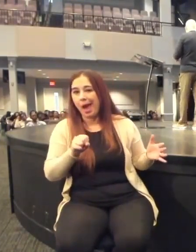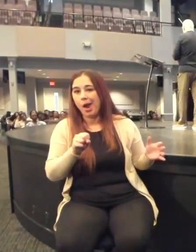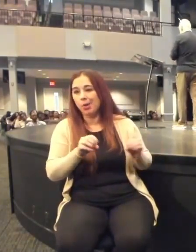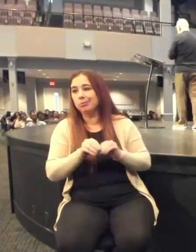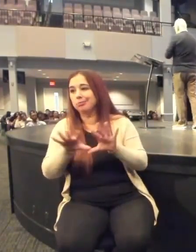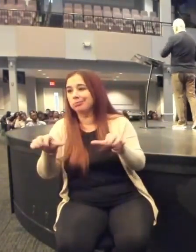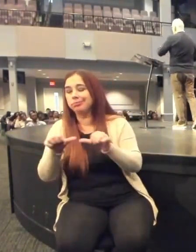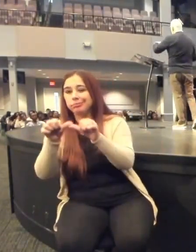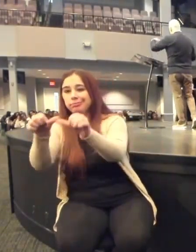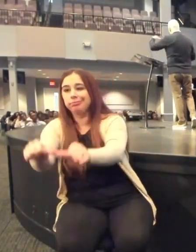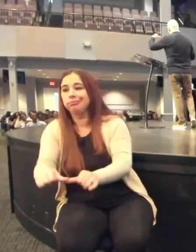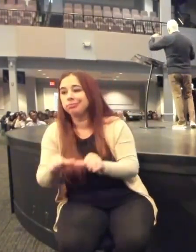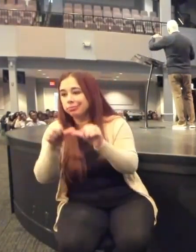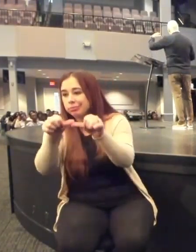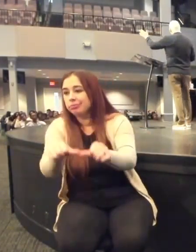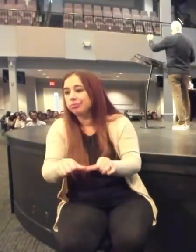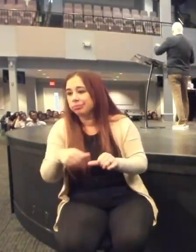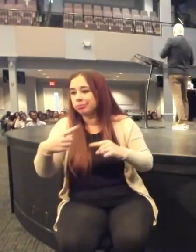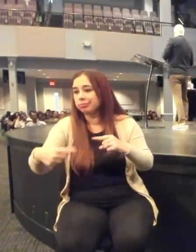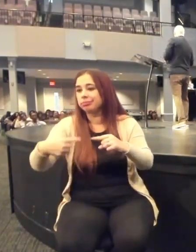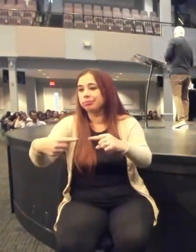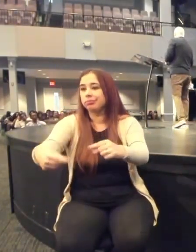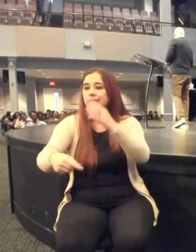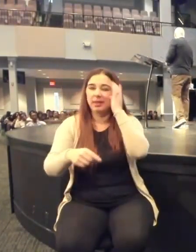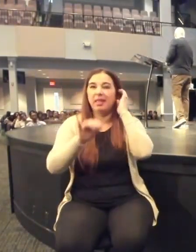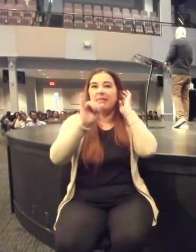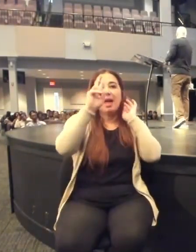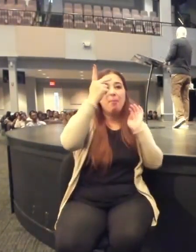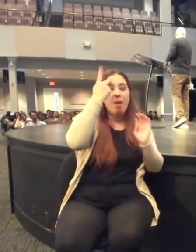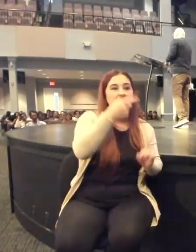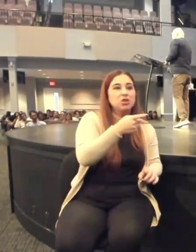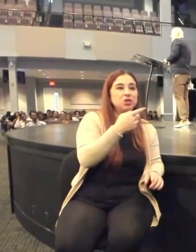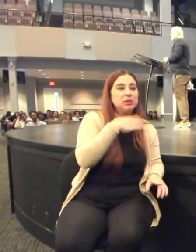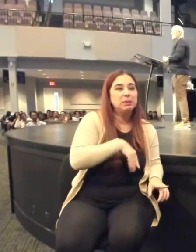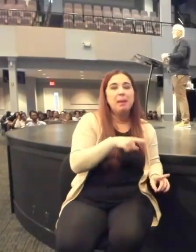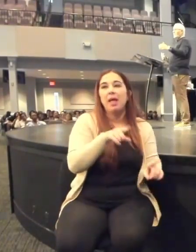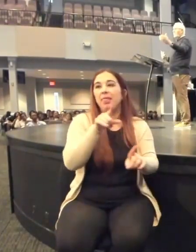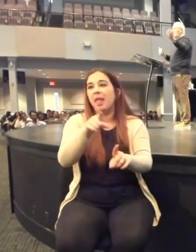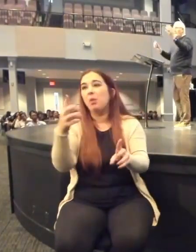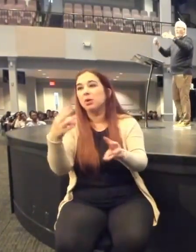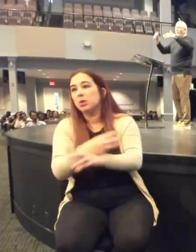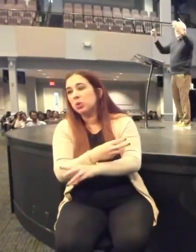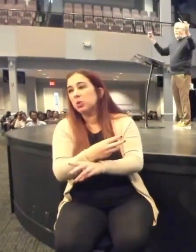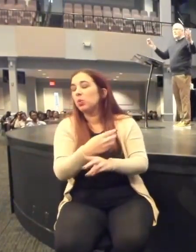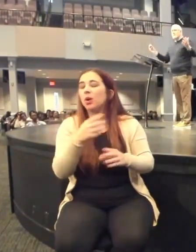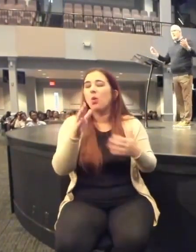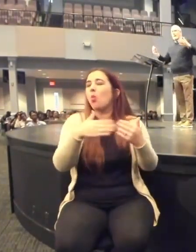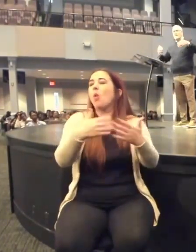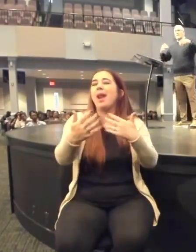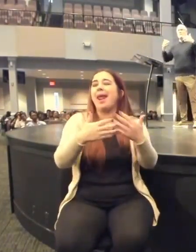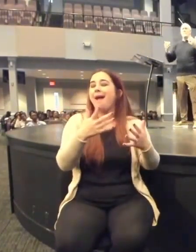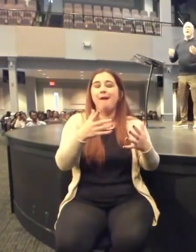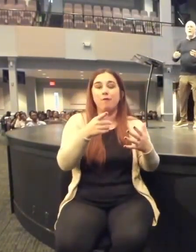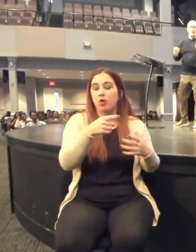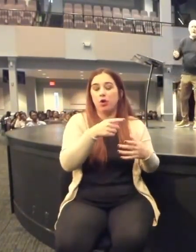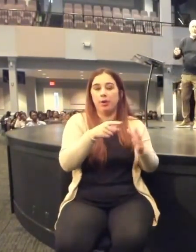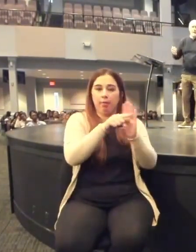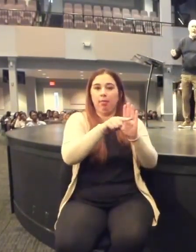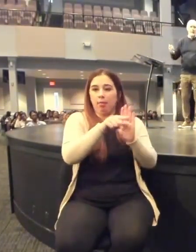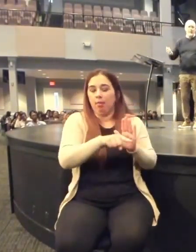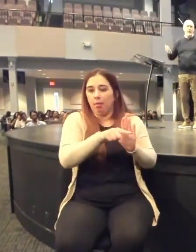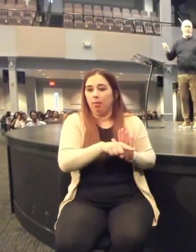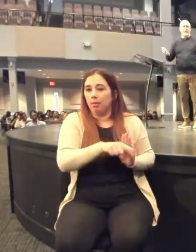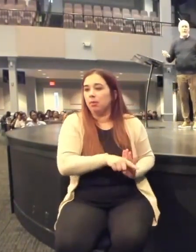Well, this is bad, and that's bad, and that politician bad, and well, that one's worse, and we fill in all the blanks there, and everything's bad,